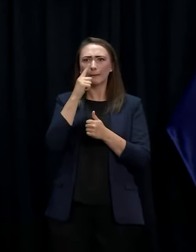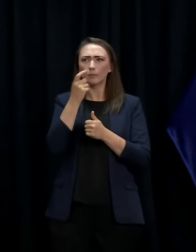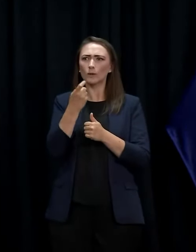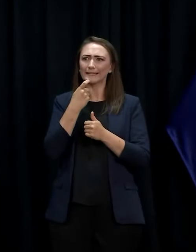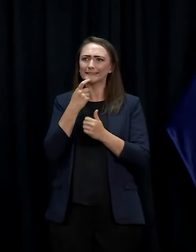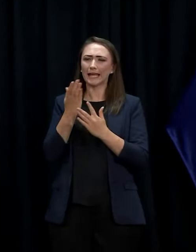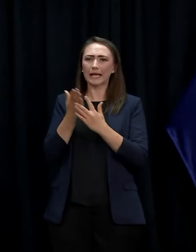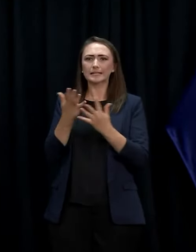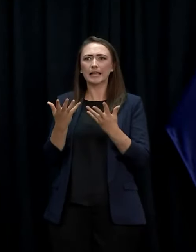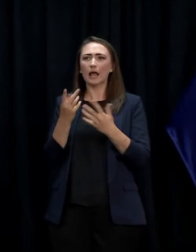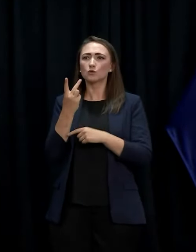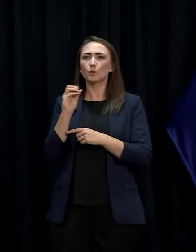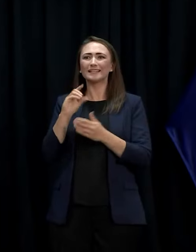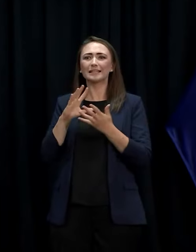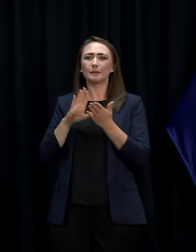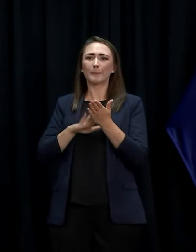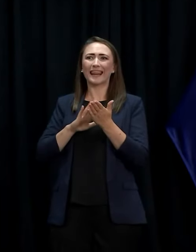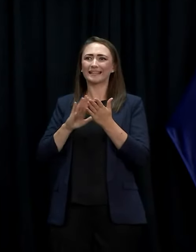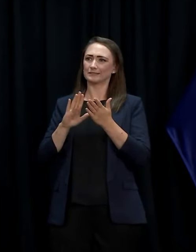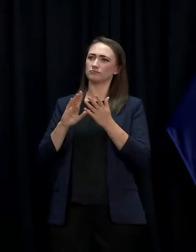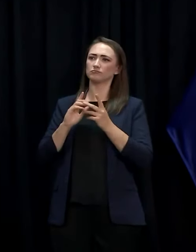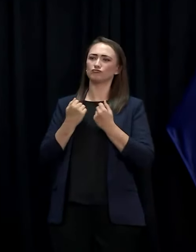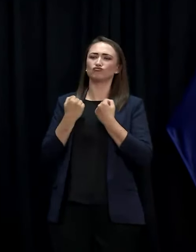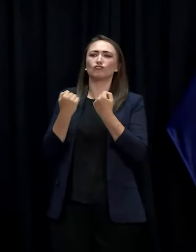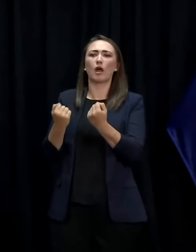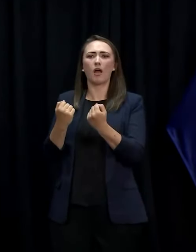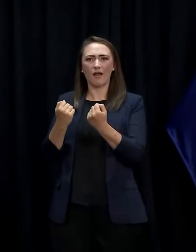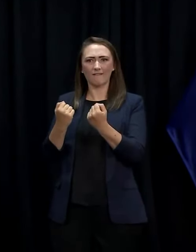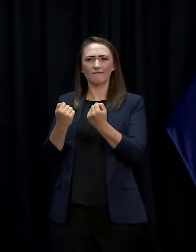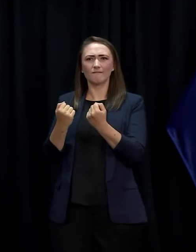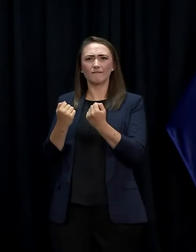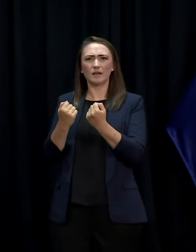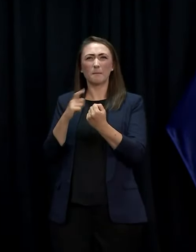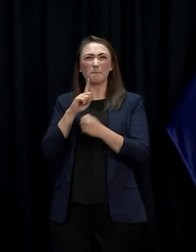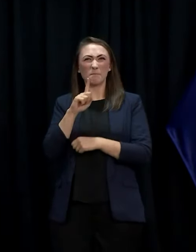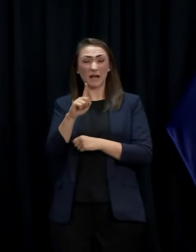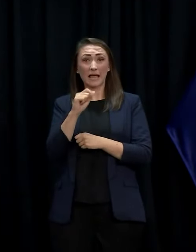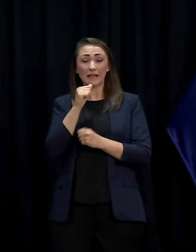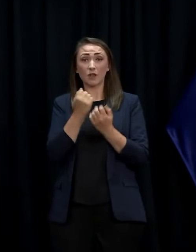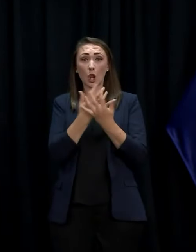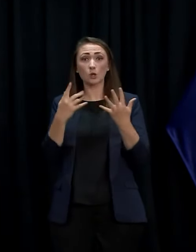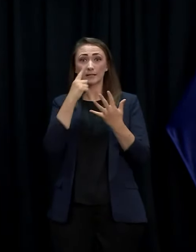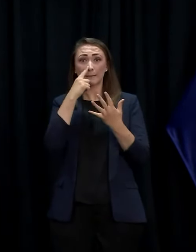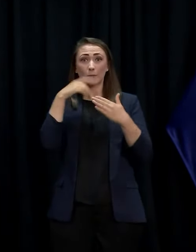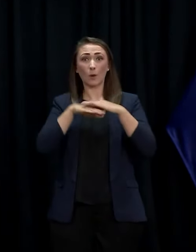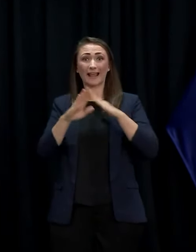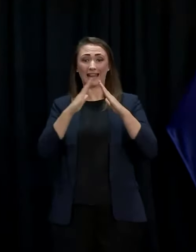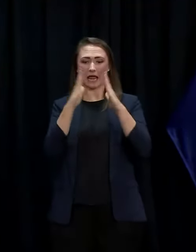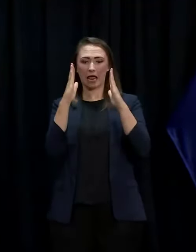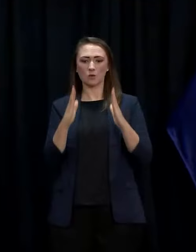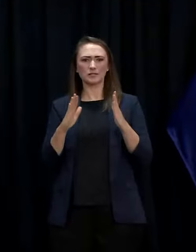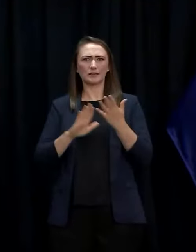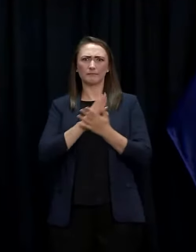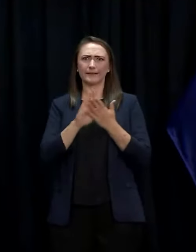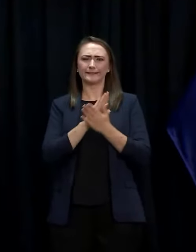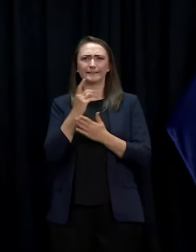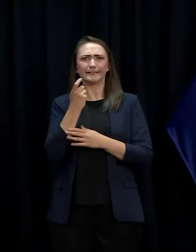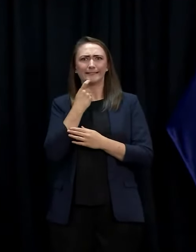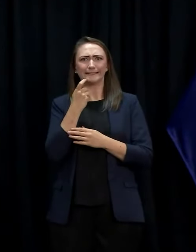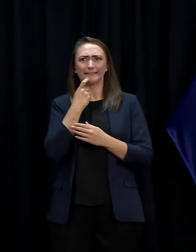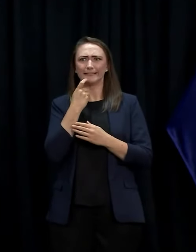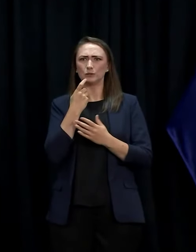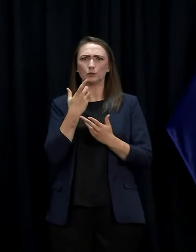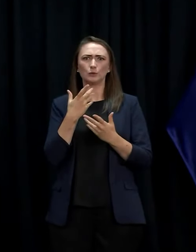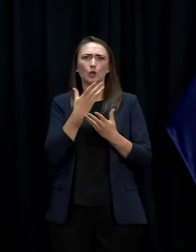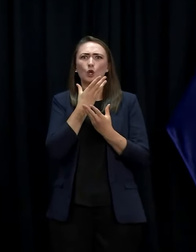because if you've got symptoms or you've got people in the house, you can actually burn through quite a few before you get to a point that you don't need them anymore. Yes, absolutely. And the